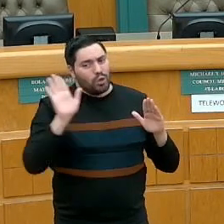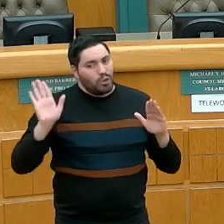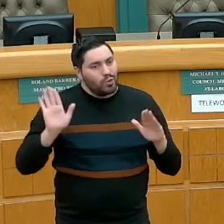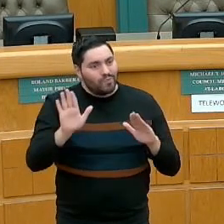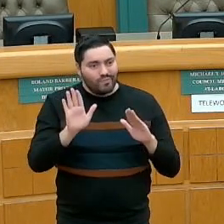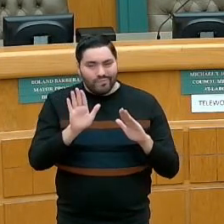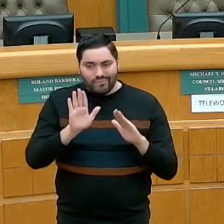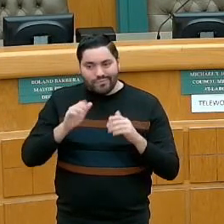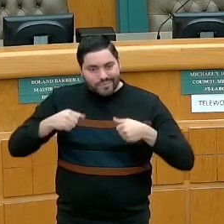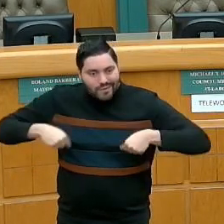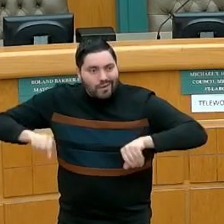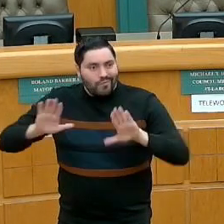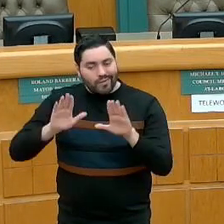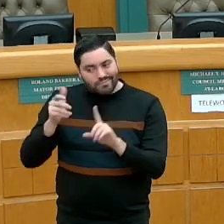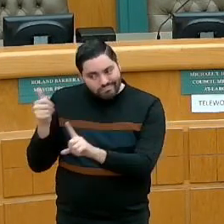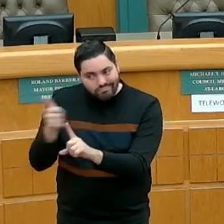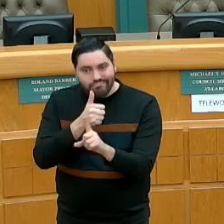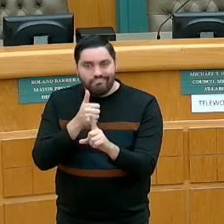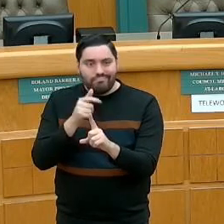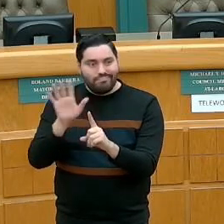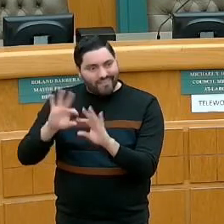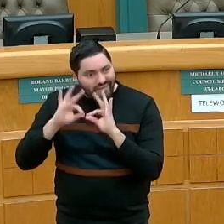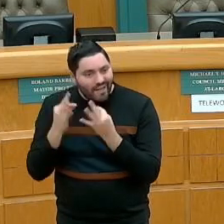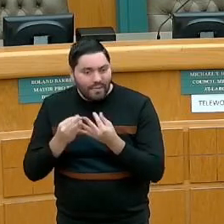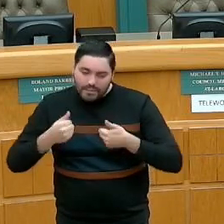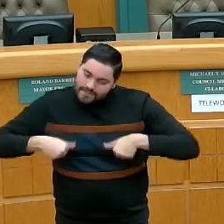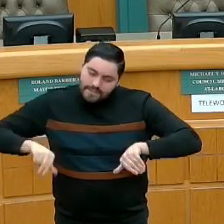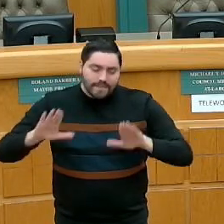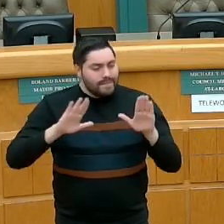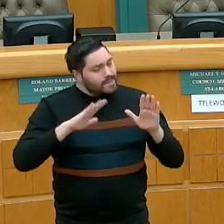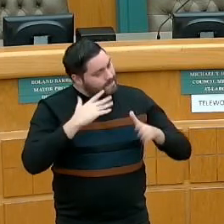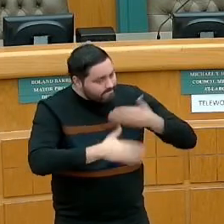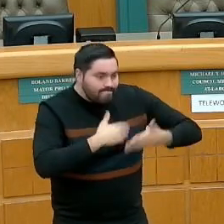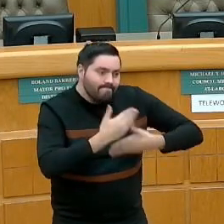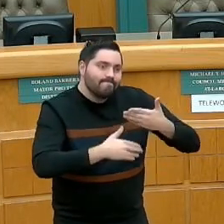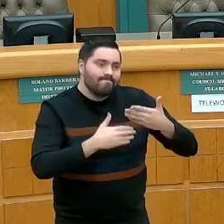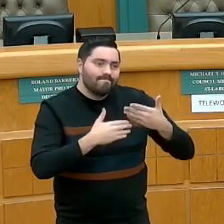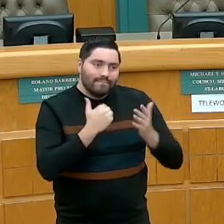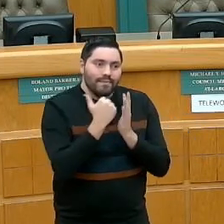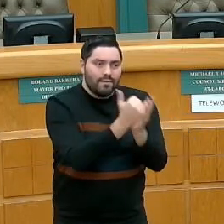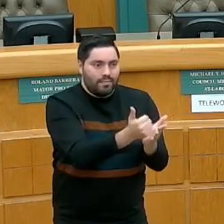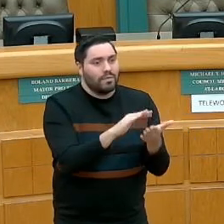sacrificing yourself and your family to get us through these times. So we're